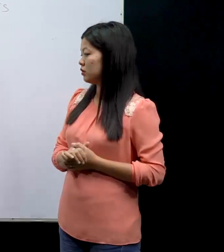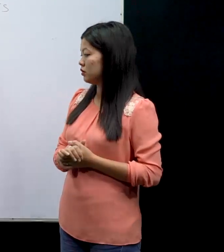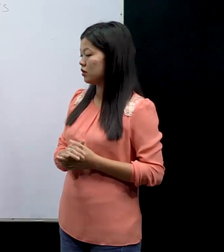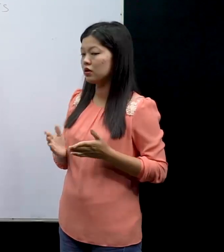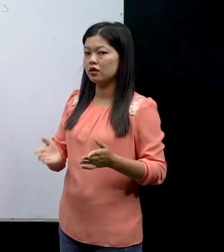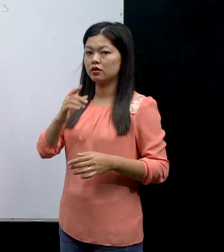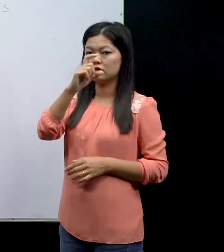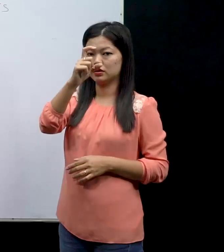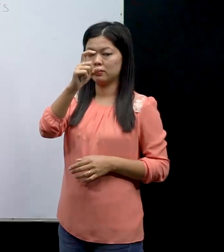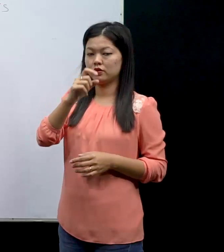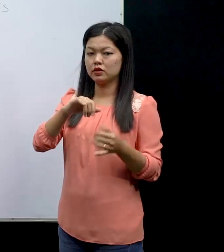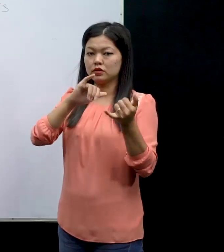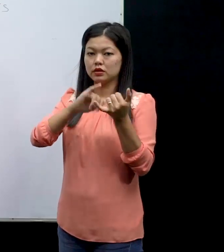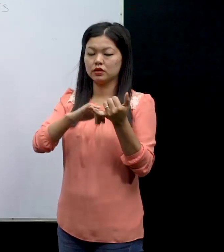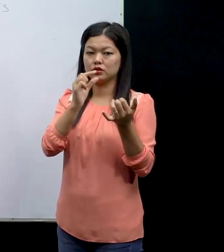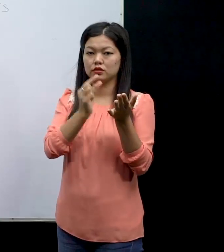have sulfur.